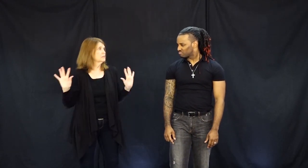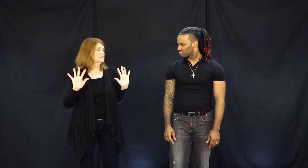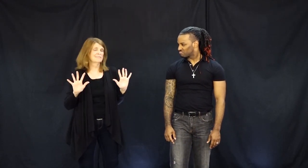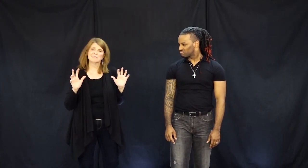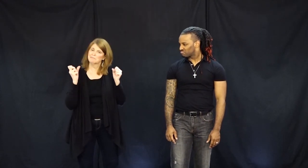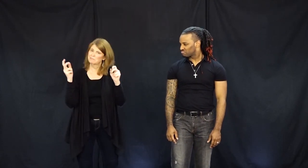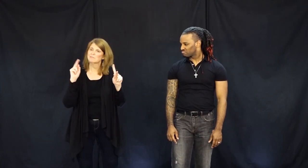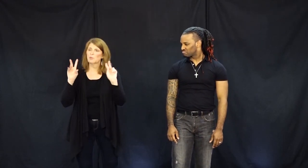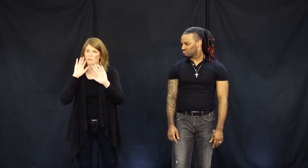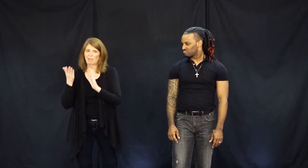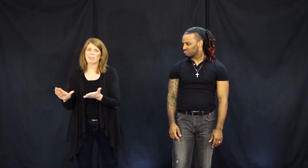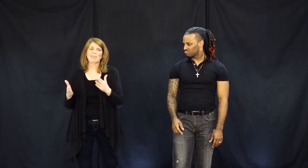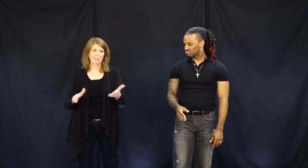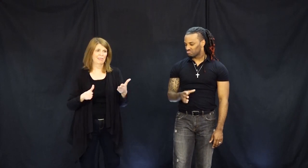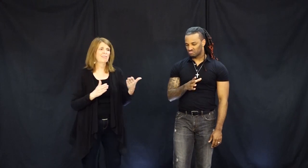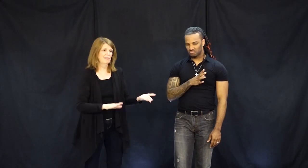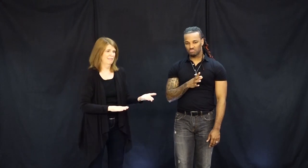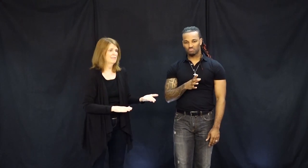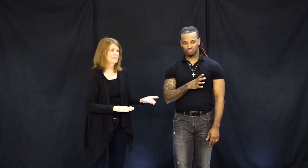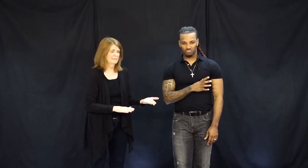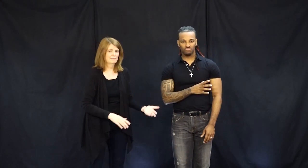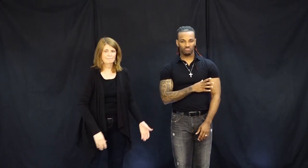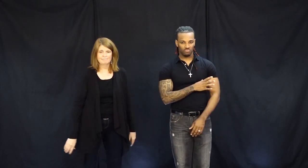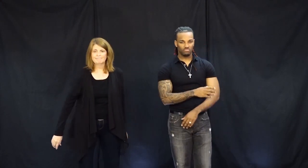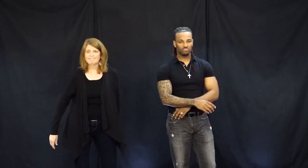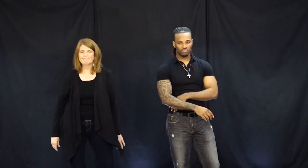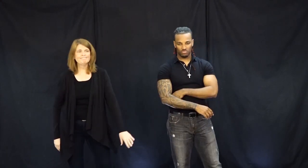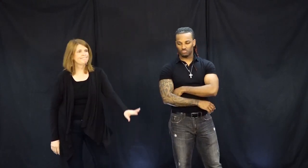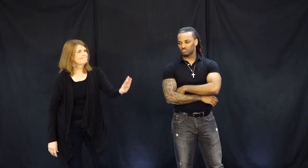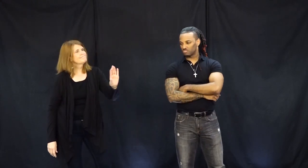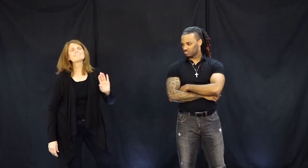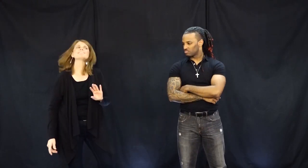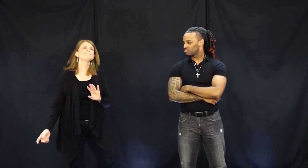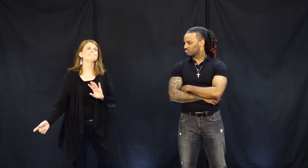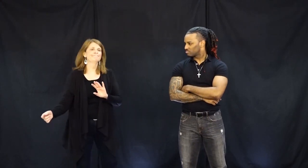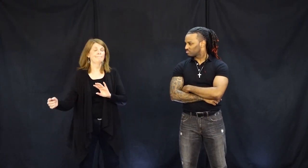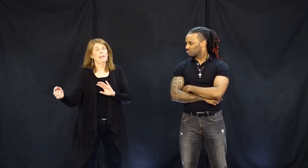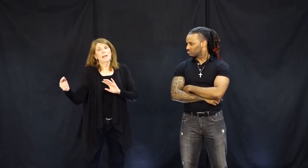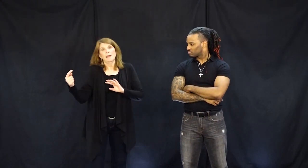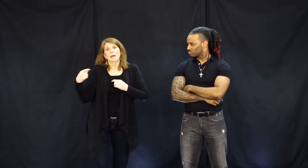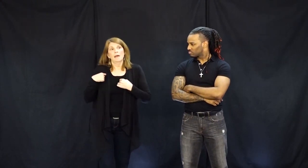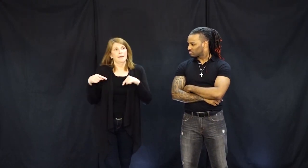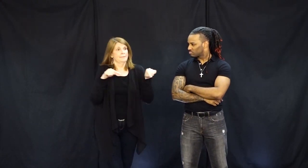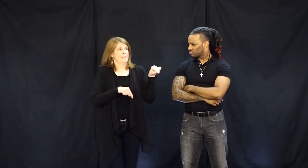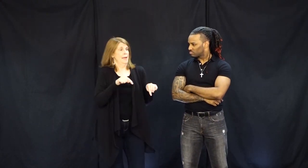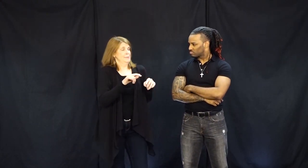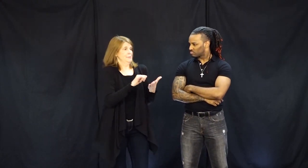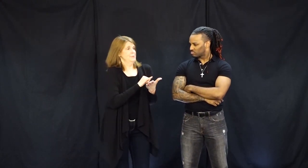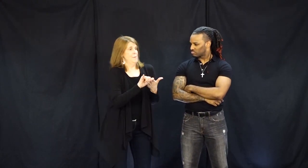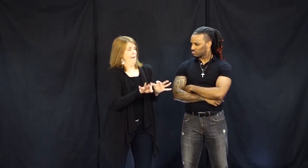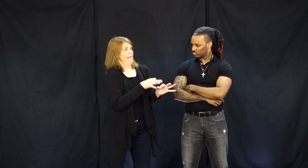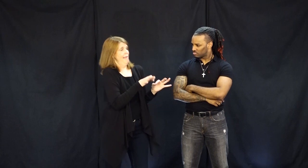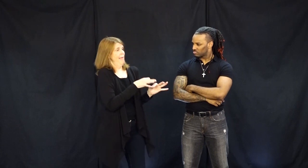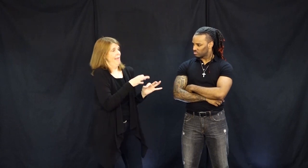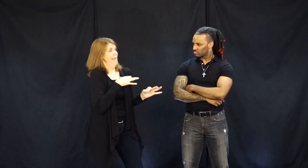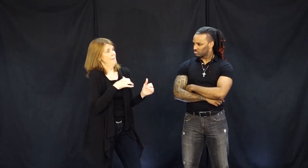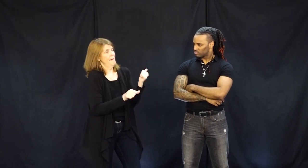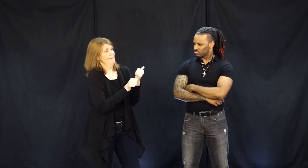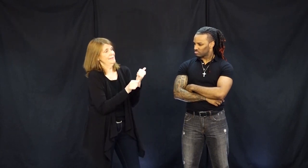of flags half-mast. Raise a glass. I go back to New York in my apprenticeship. I ask for French aid, I pray that Francis sent a